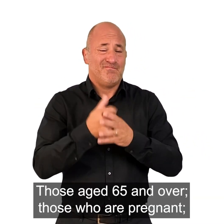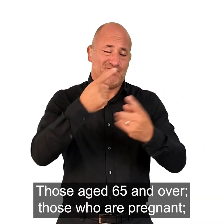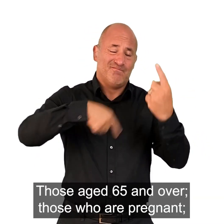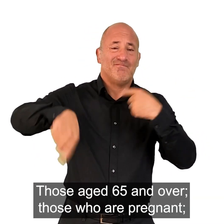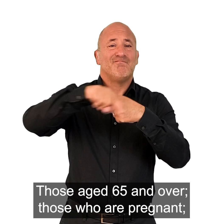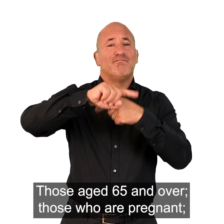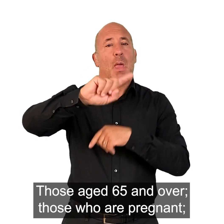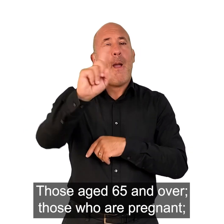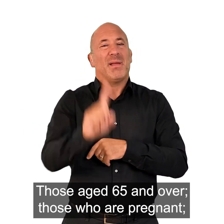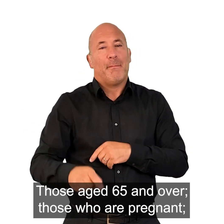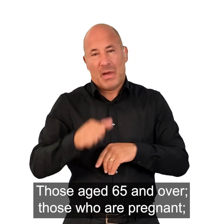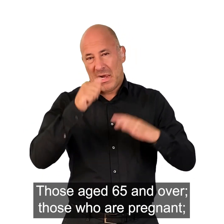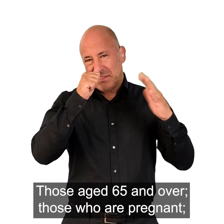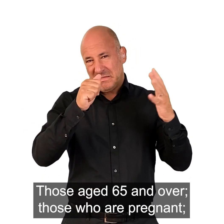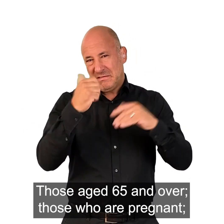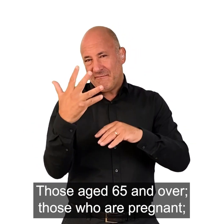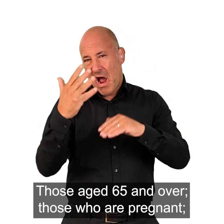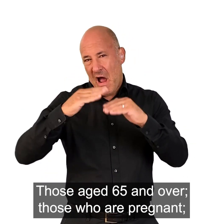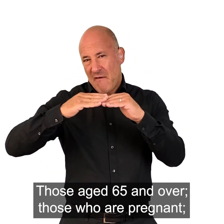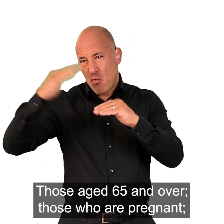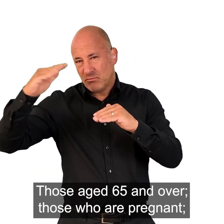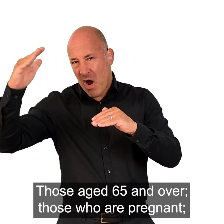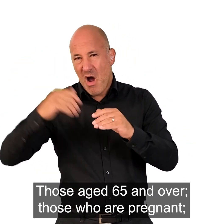Those aged 65 and over, those who are pregnant,